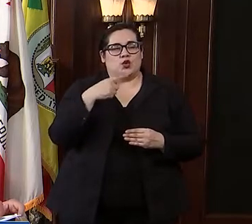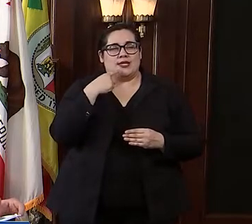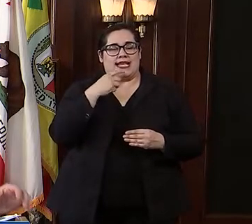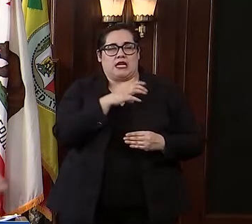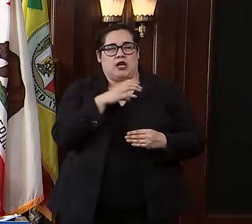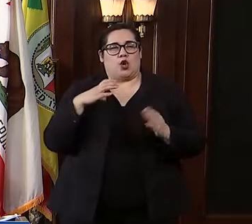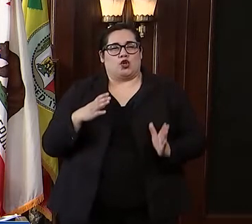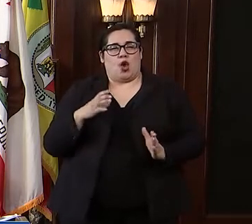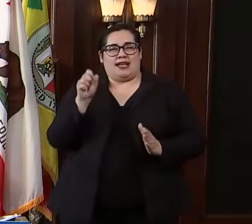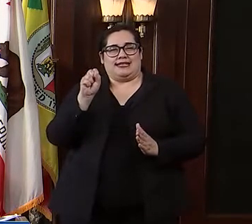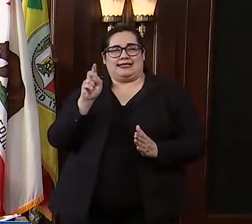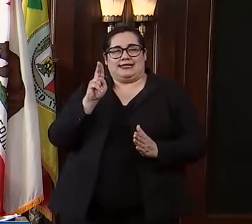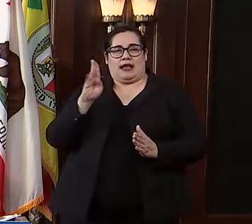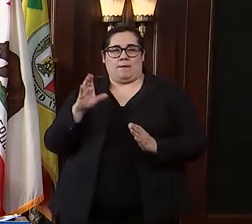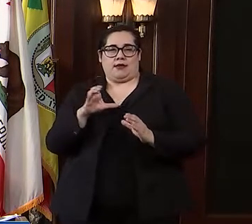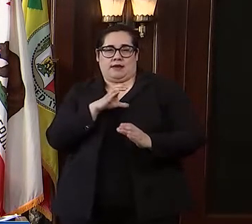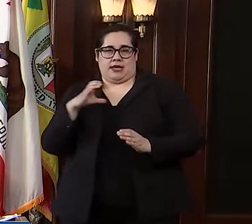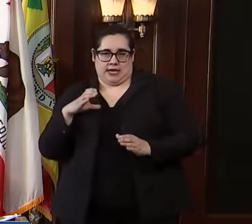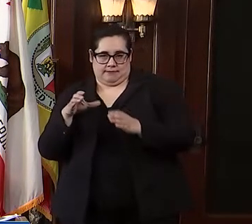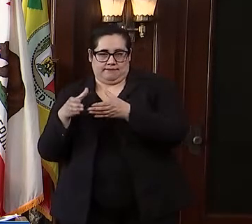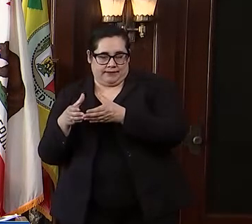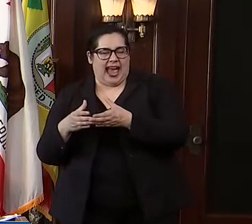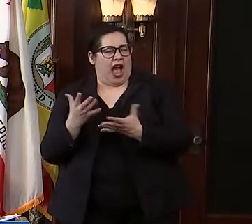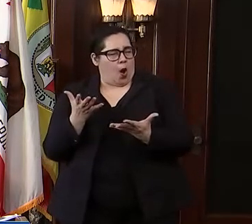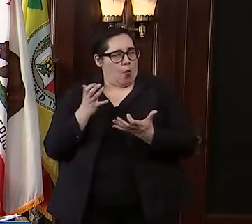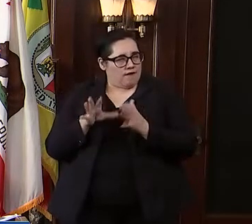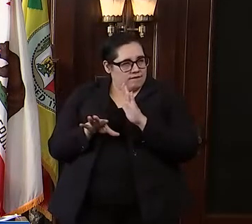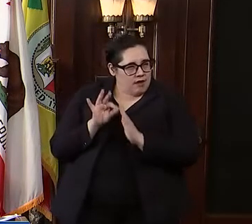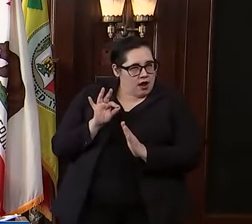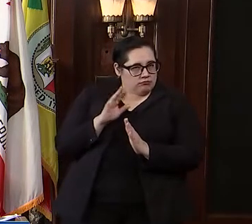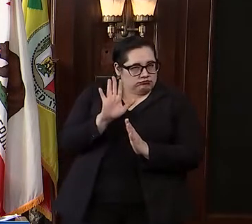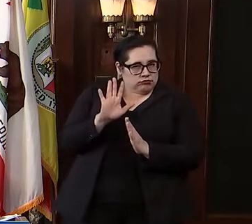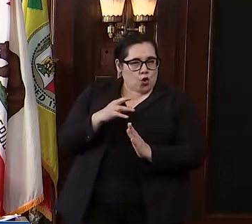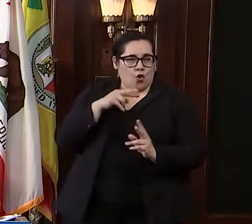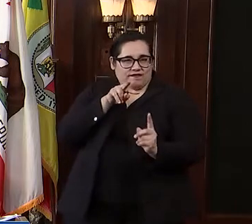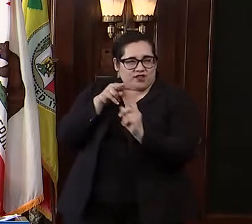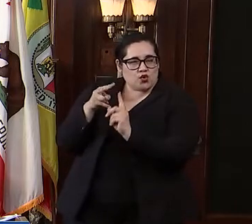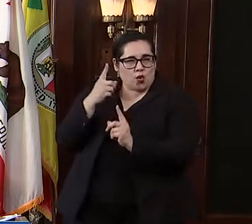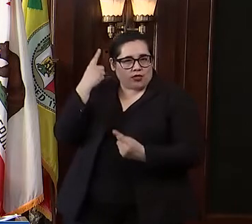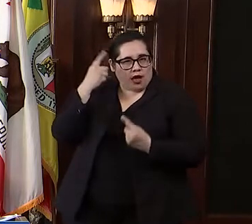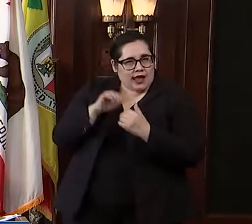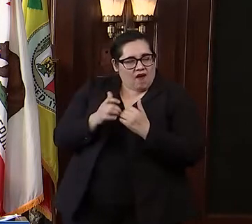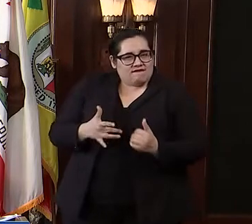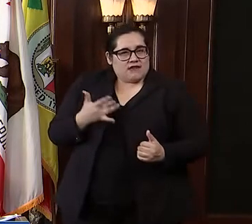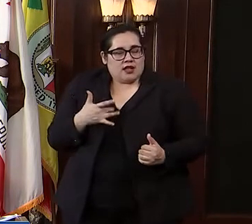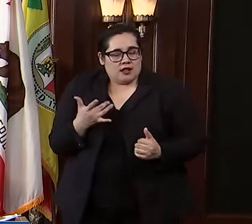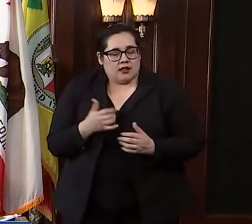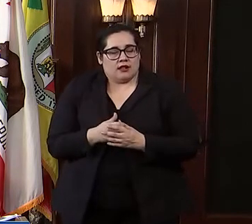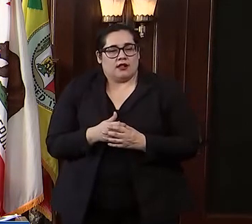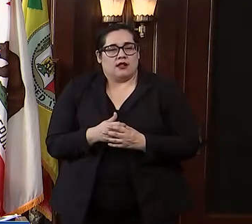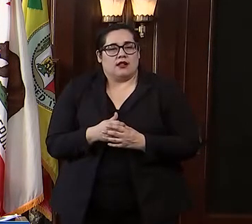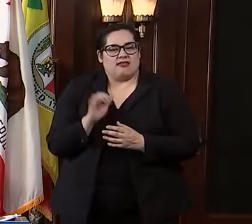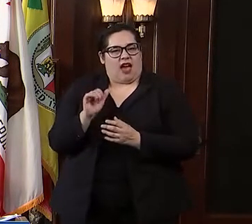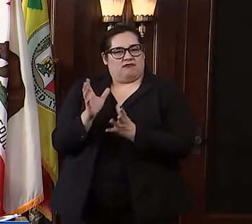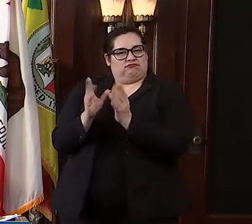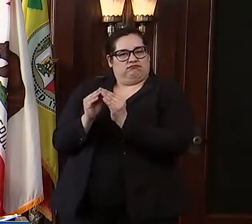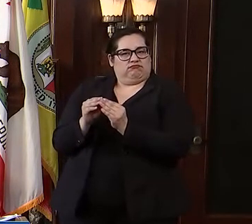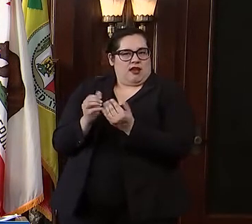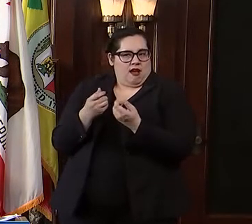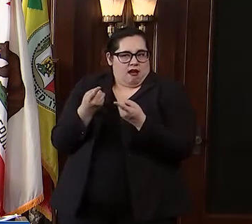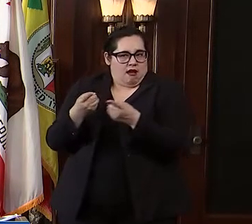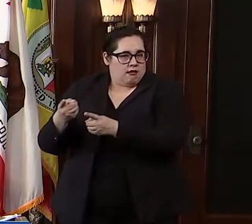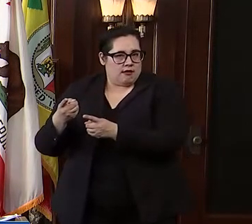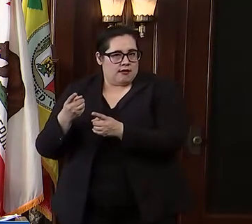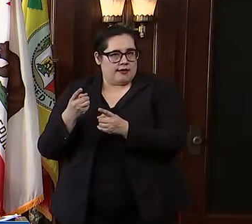congressional subcommittee, and I wanted to find out your views and thoughts of how you felt the session went, and also if you had